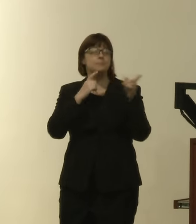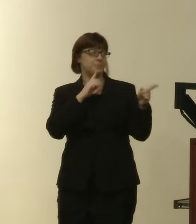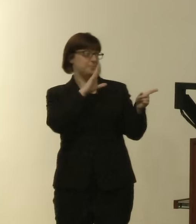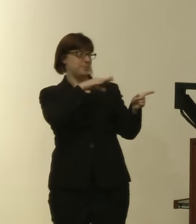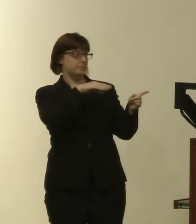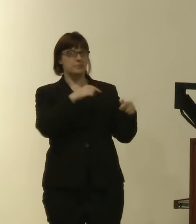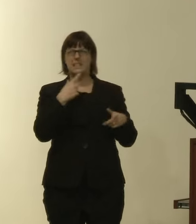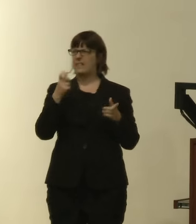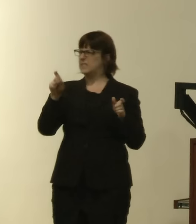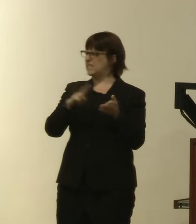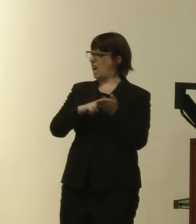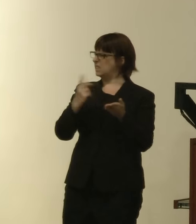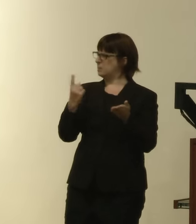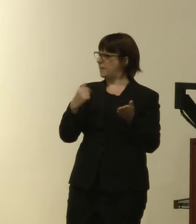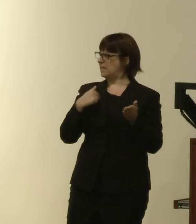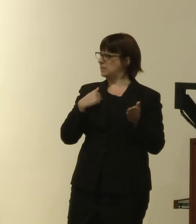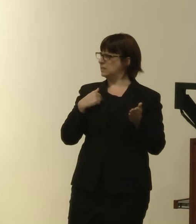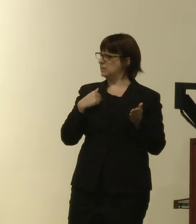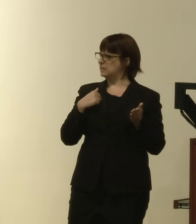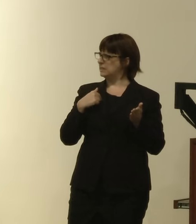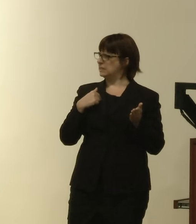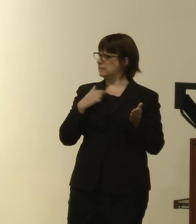Did I sign something?